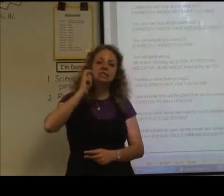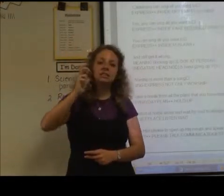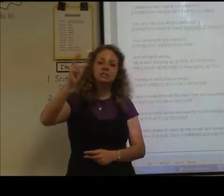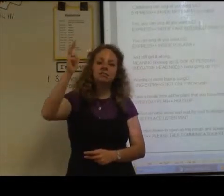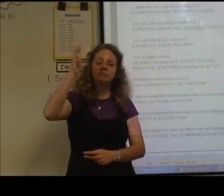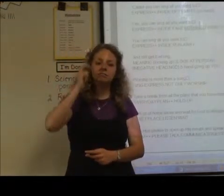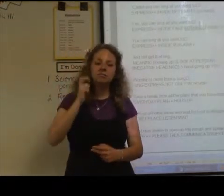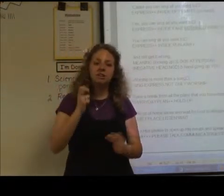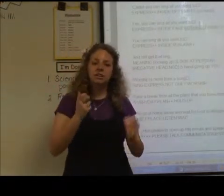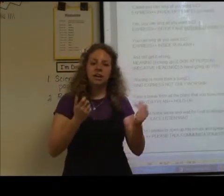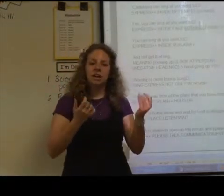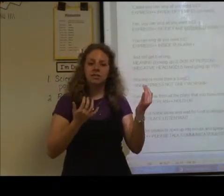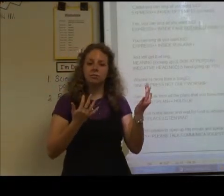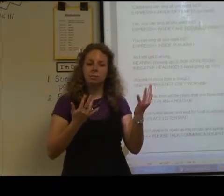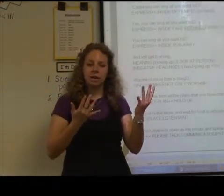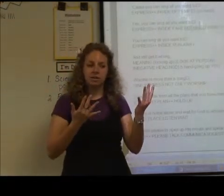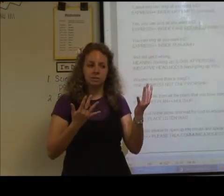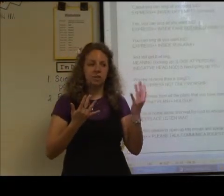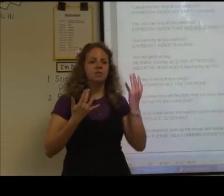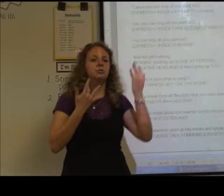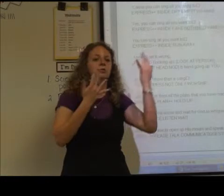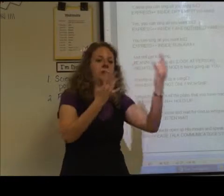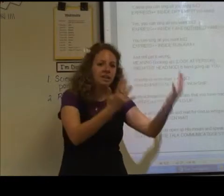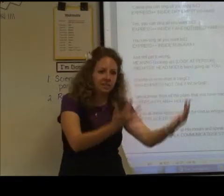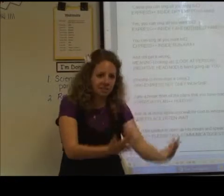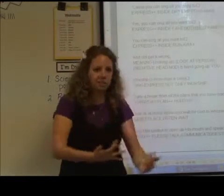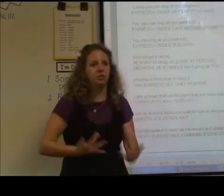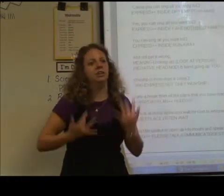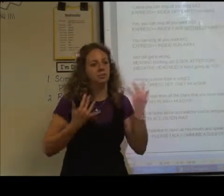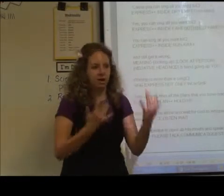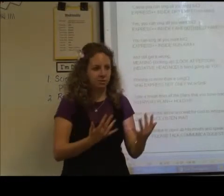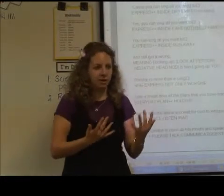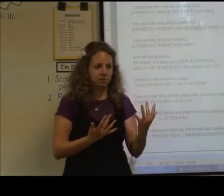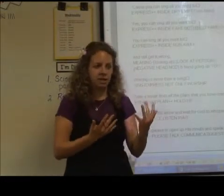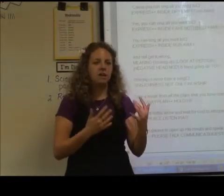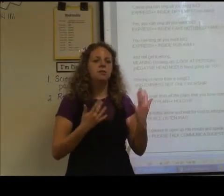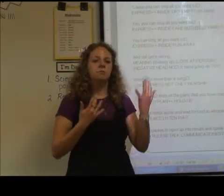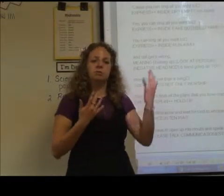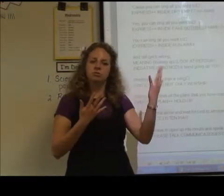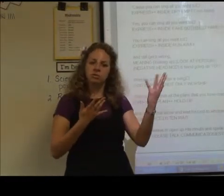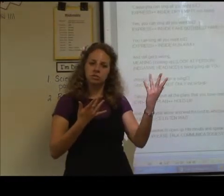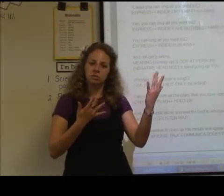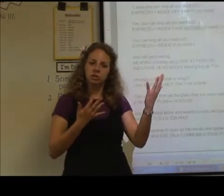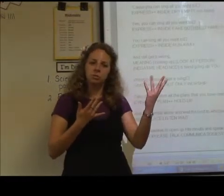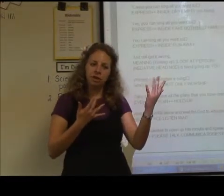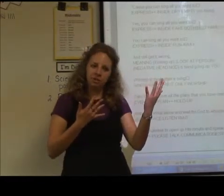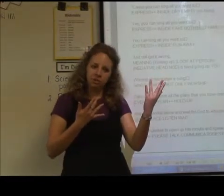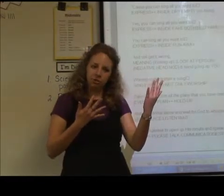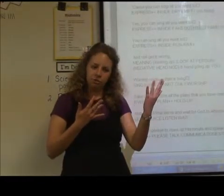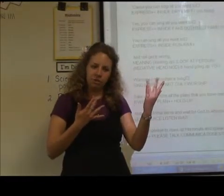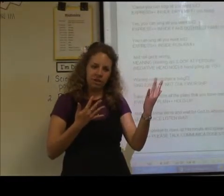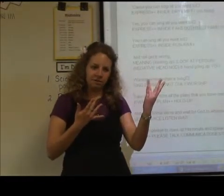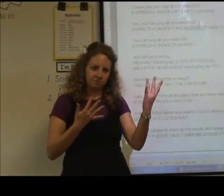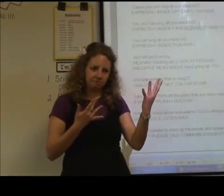listen, and then wait. So we're not doing wait continually and wait, but just you're waiting on the Lord. Wait.